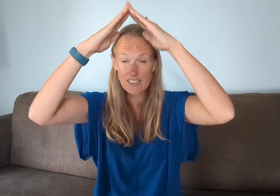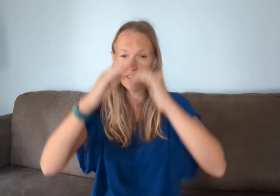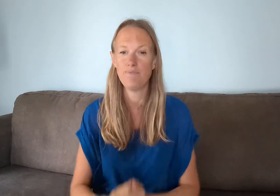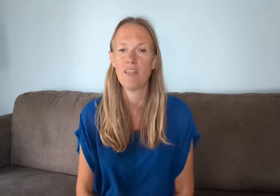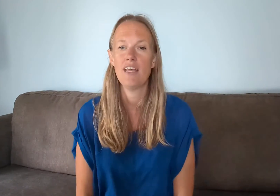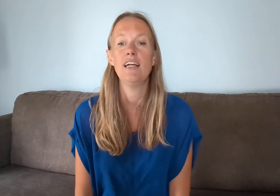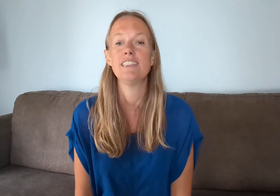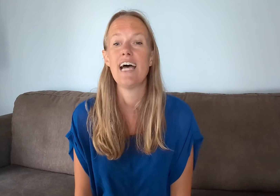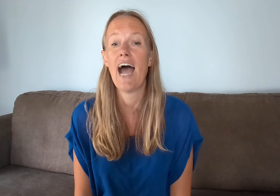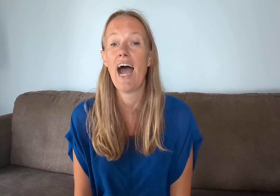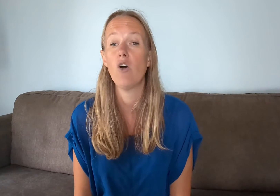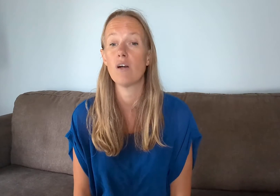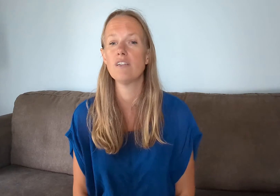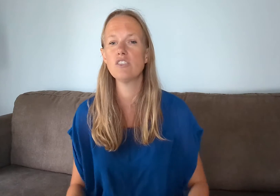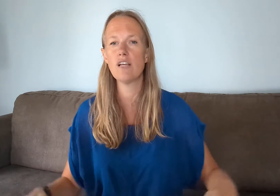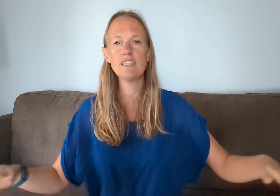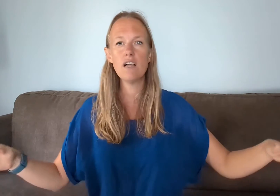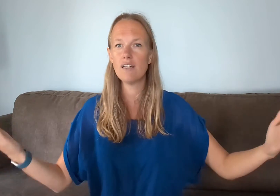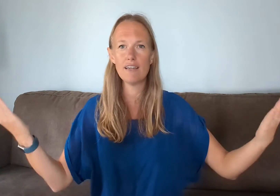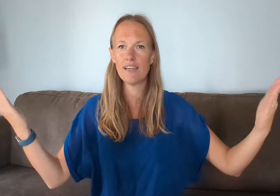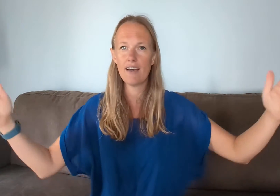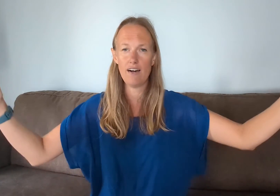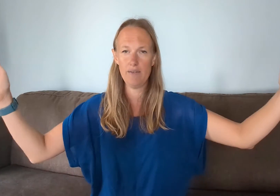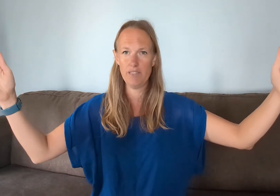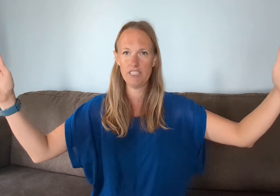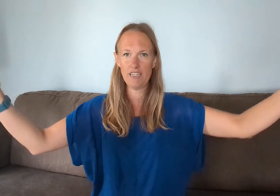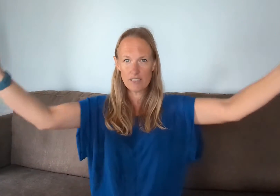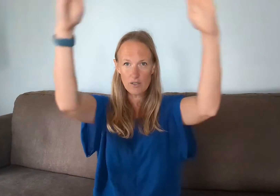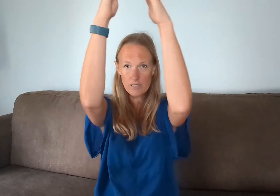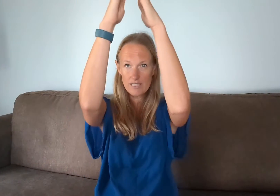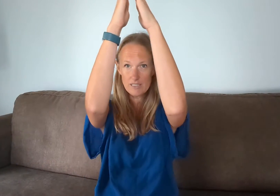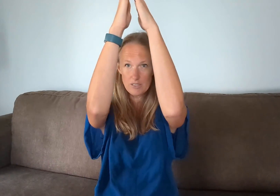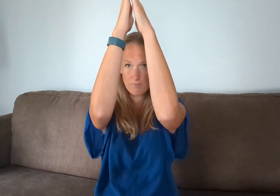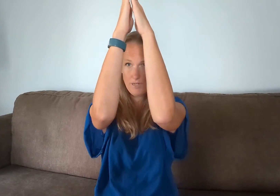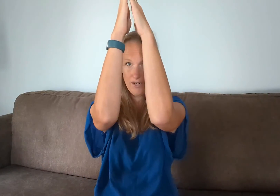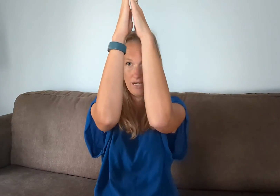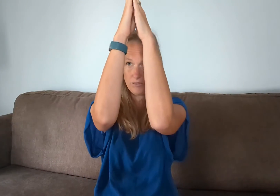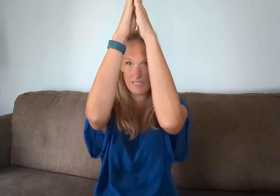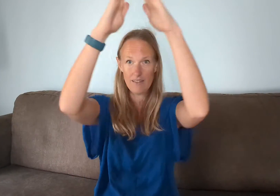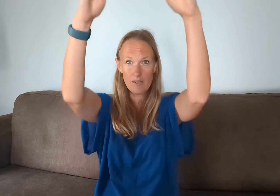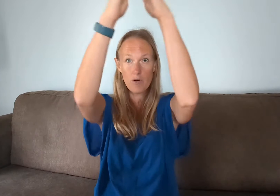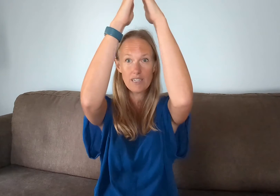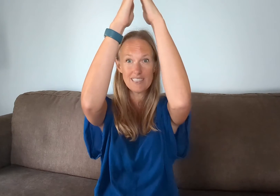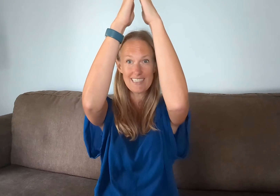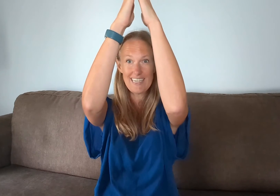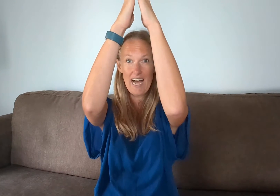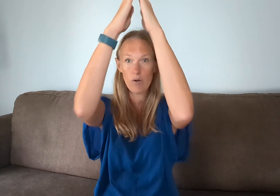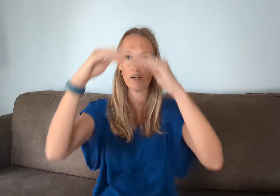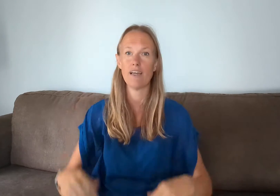shelter, tower, so that's a lot like the shelter, only bring your elbows in a little more because it's a tower,